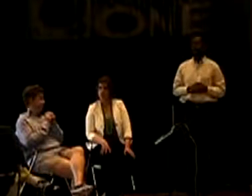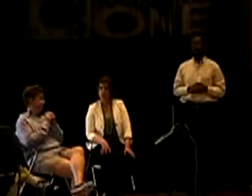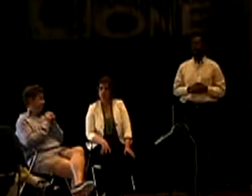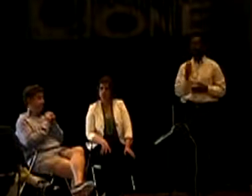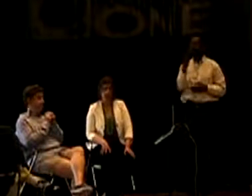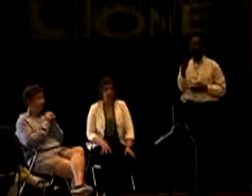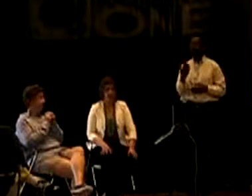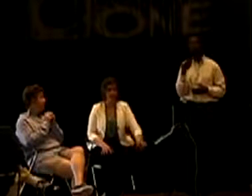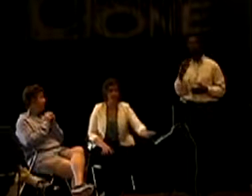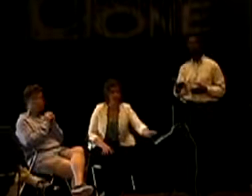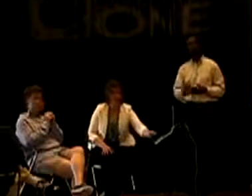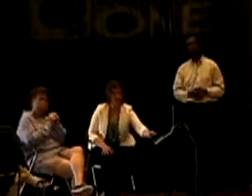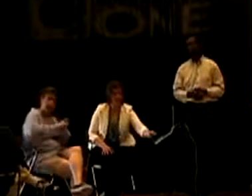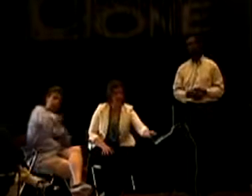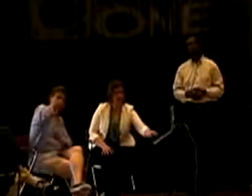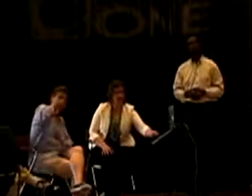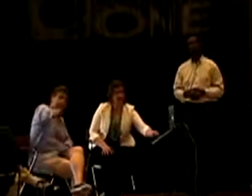Mm-hmm.